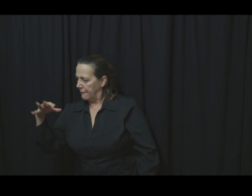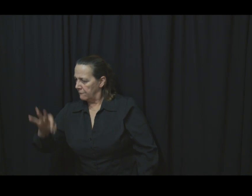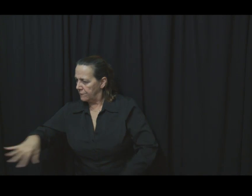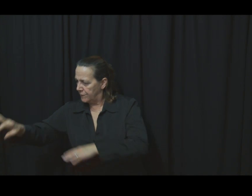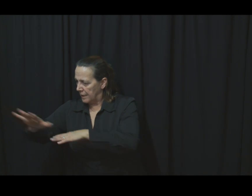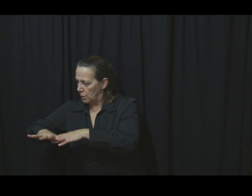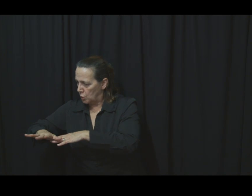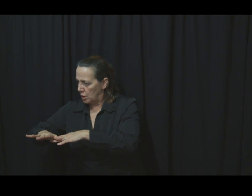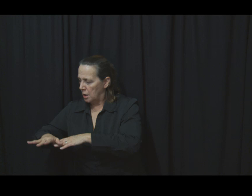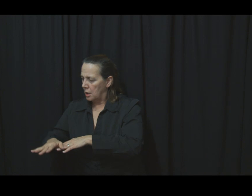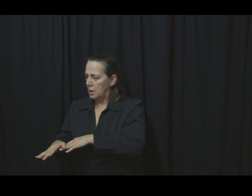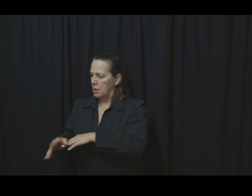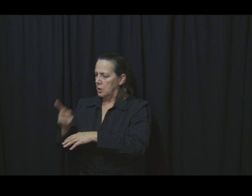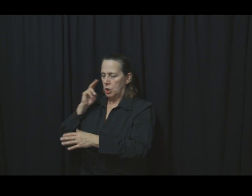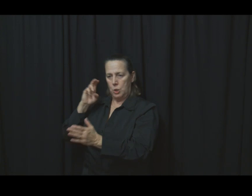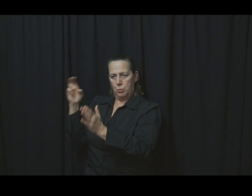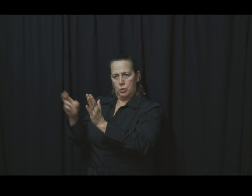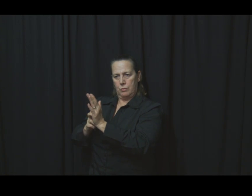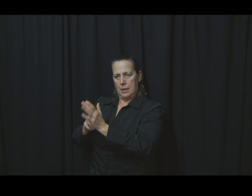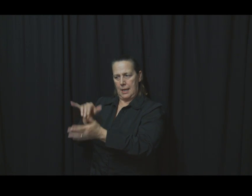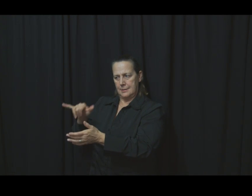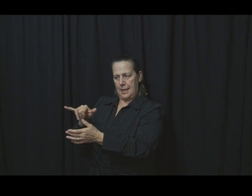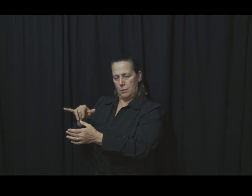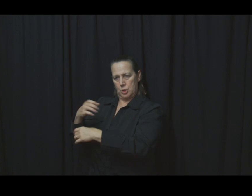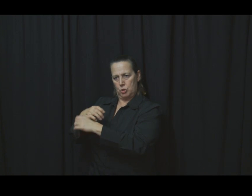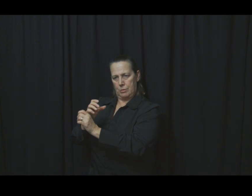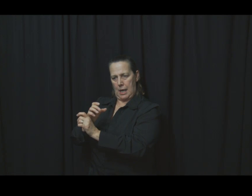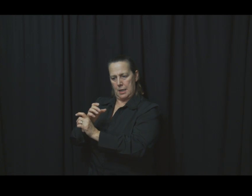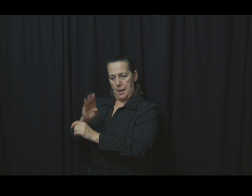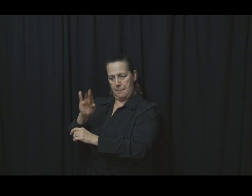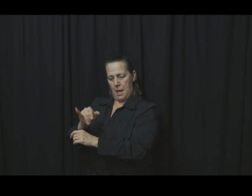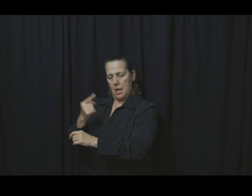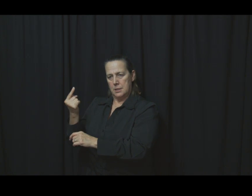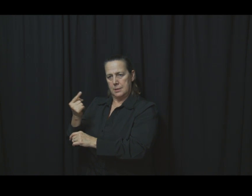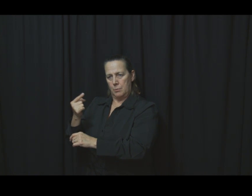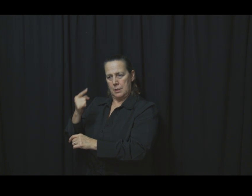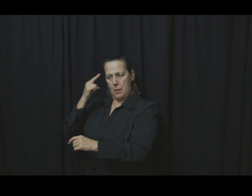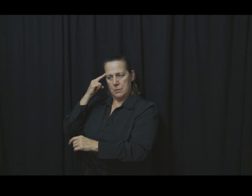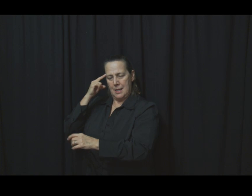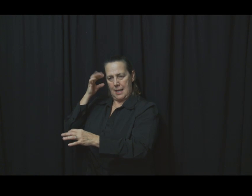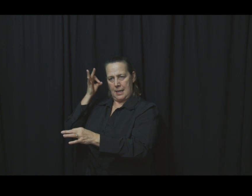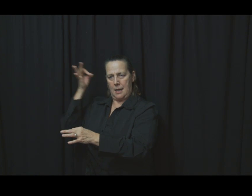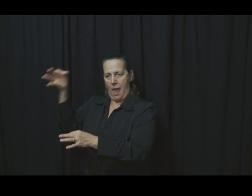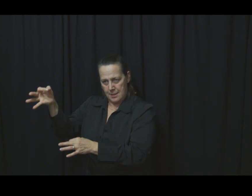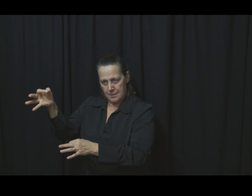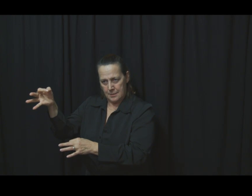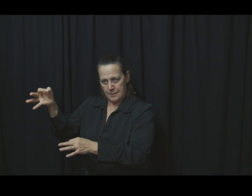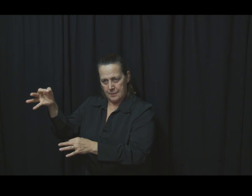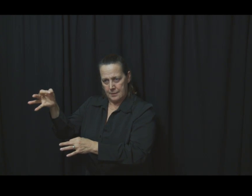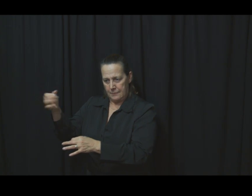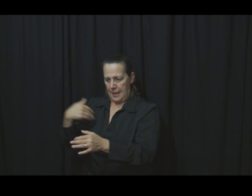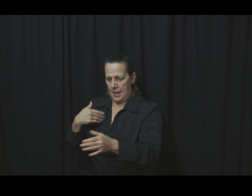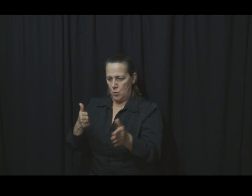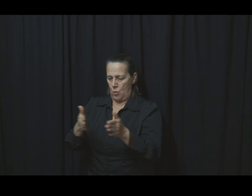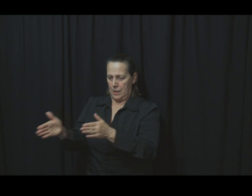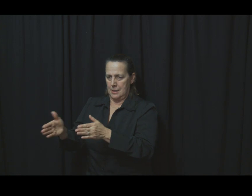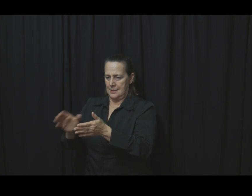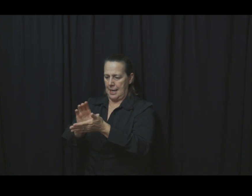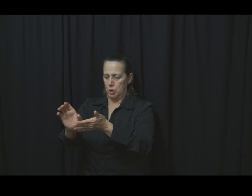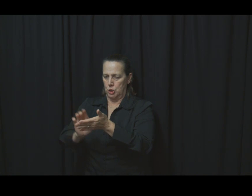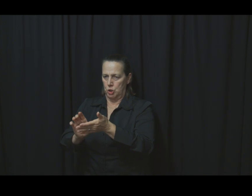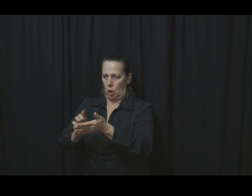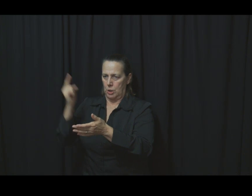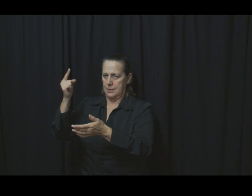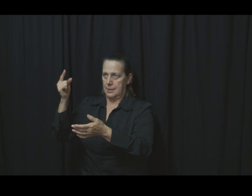you would realize that it was created by somebody who was thinking ahead, somebody with an organization chart with somebody at the top, and he'd